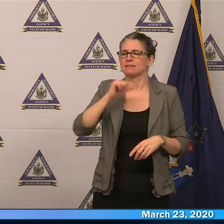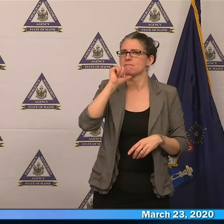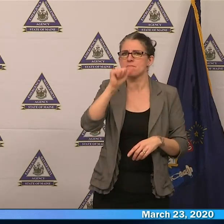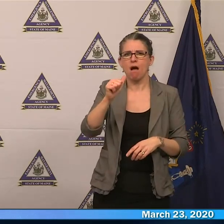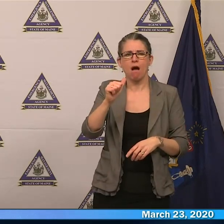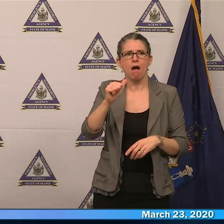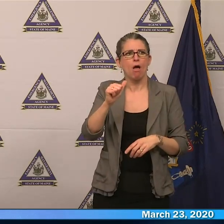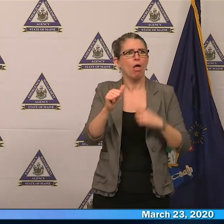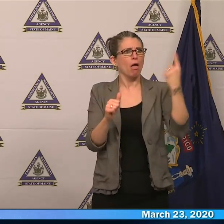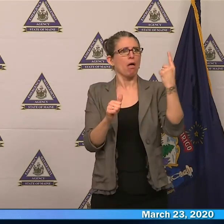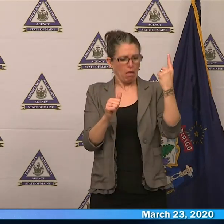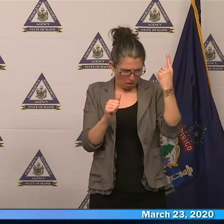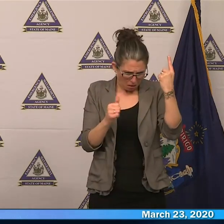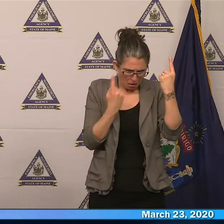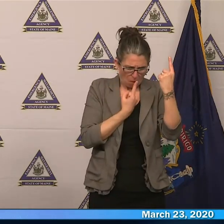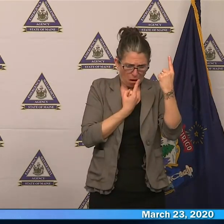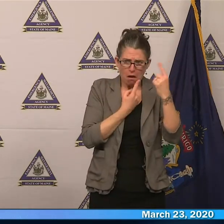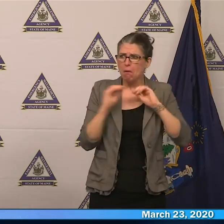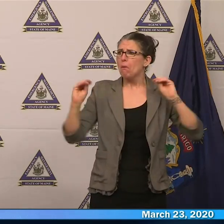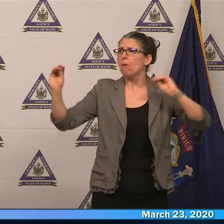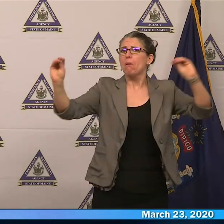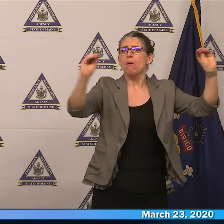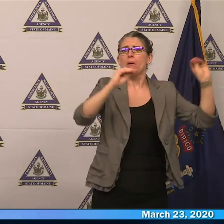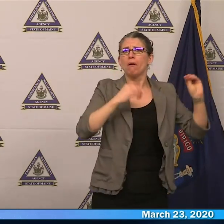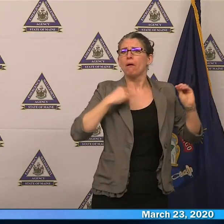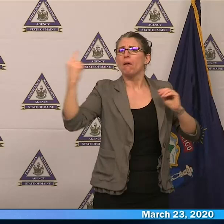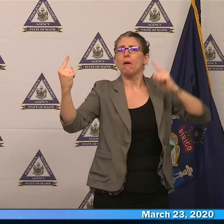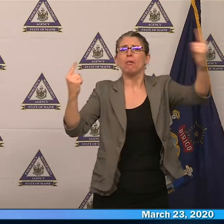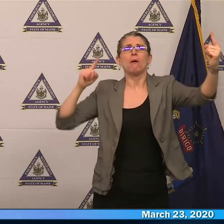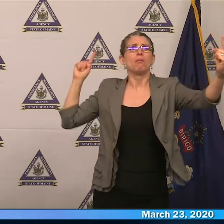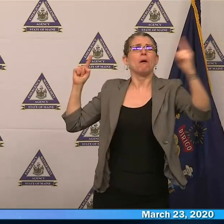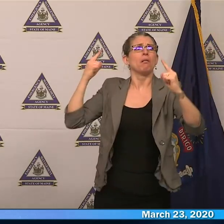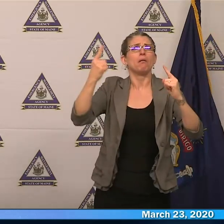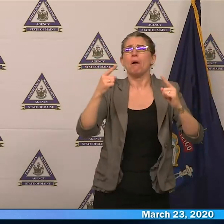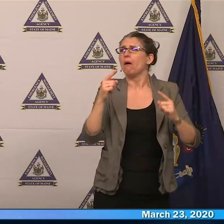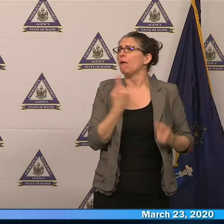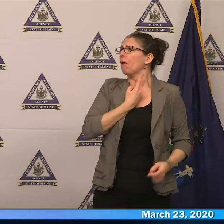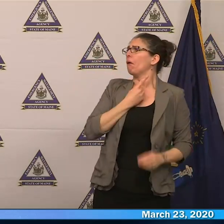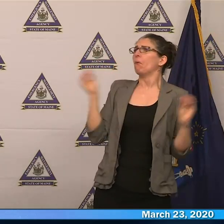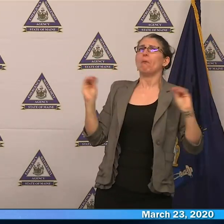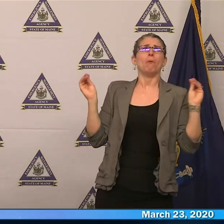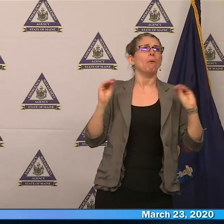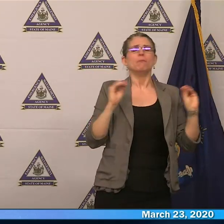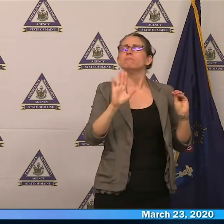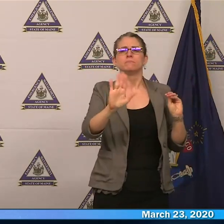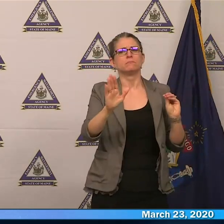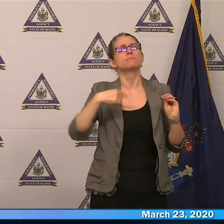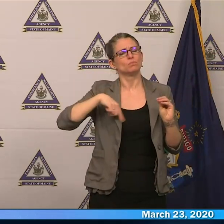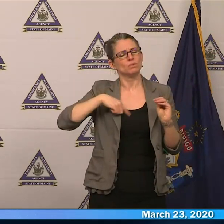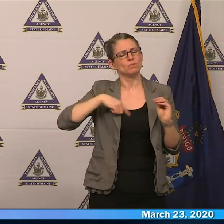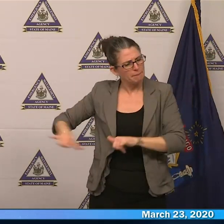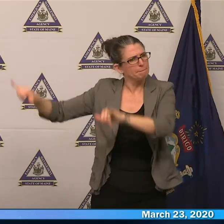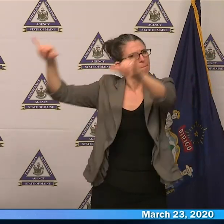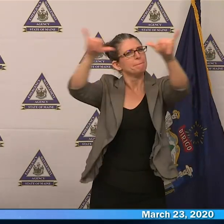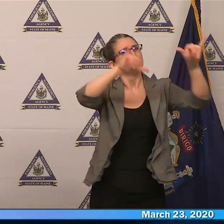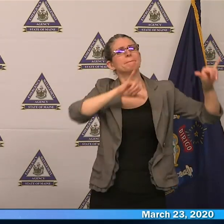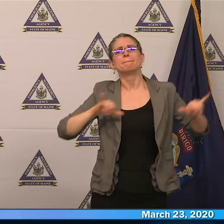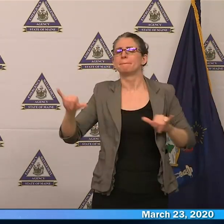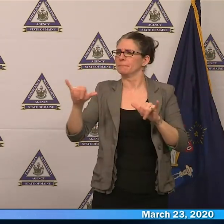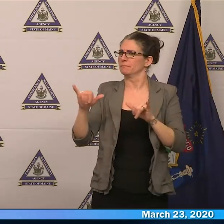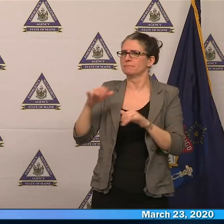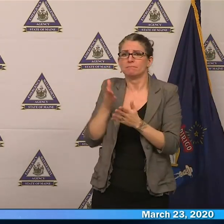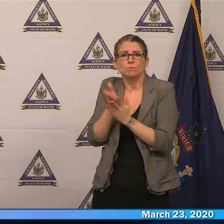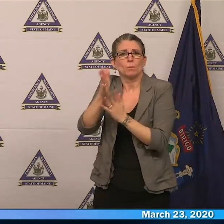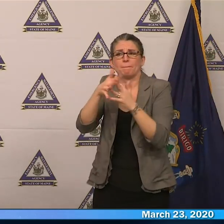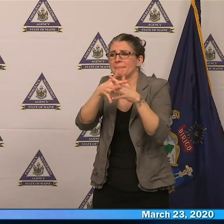state, not in your country. We are all in that same boat where there are more questions than answers right